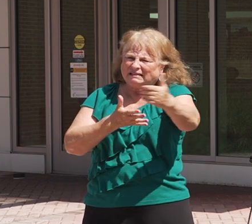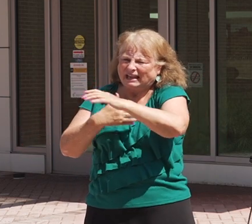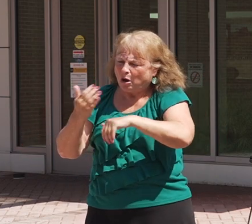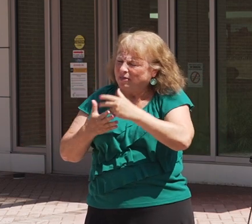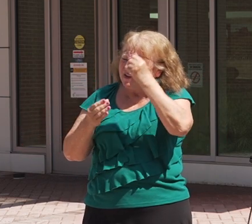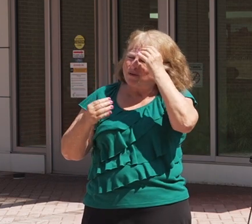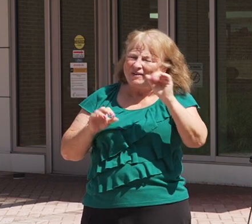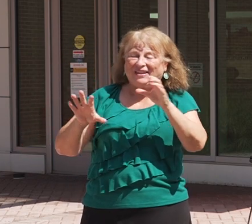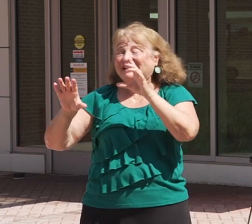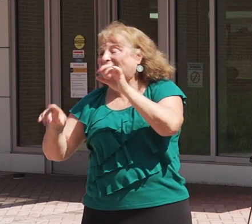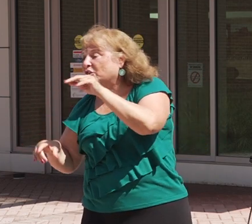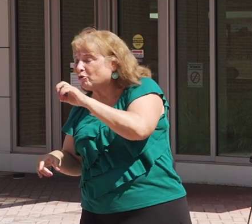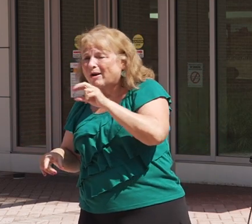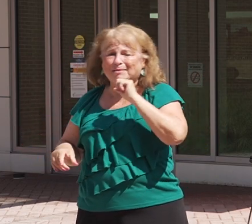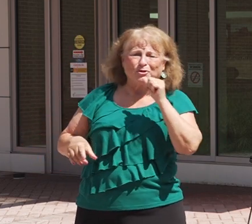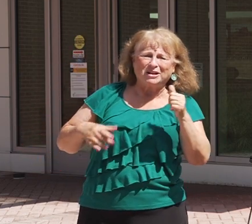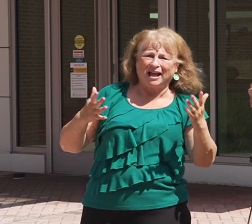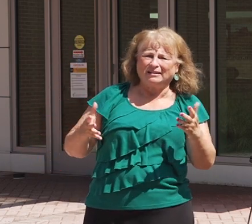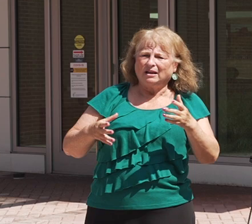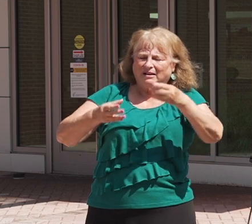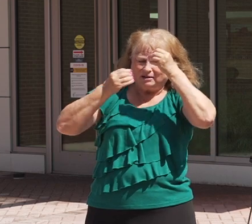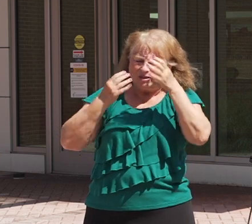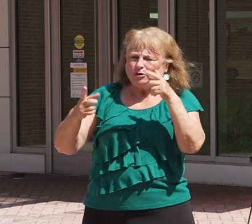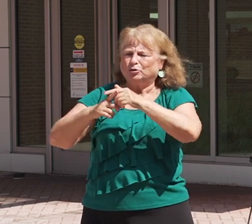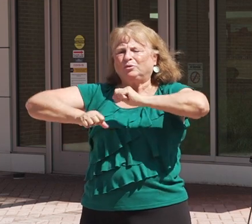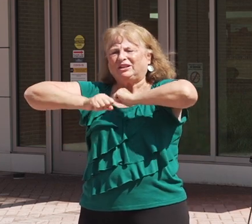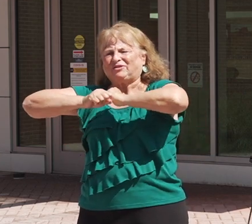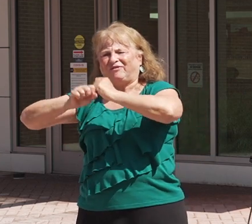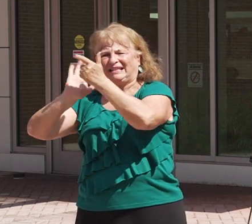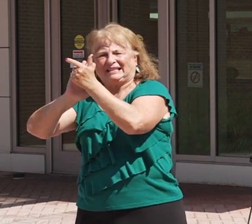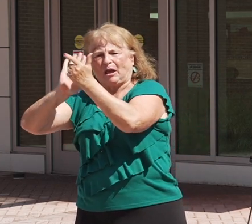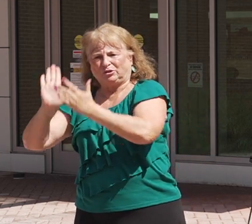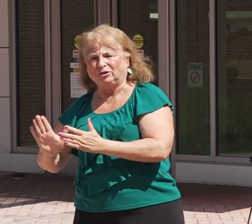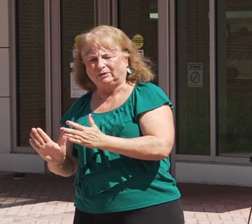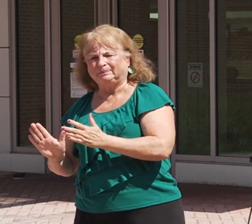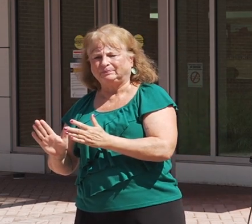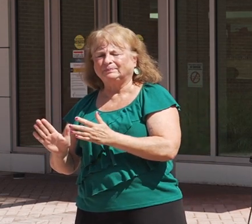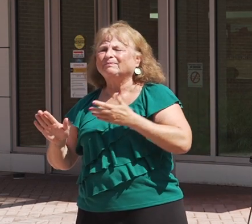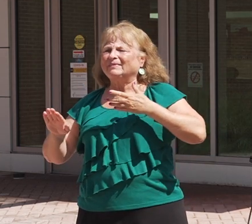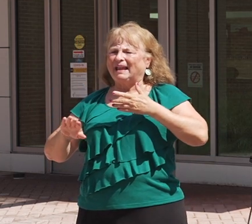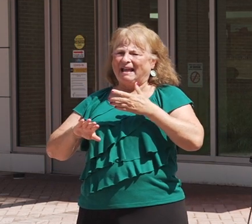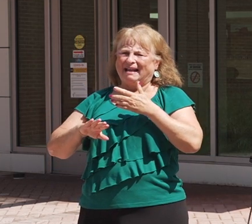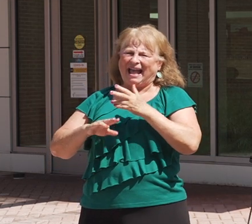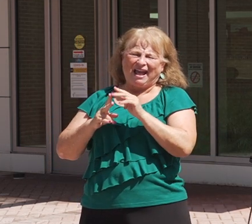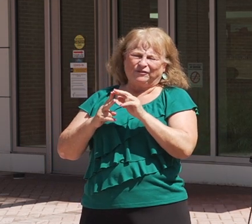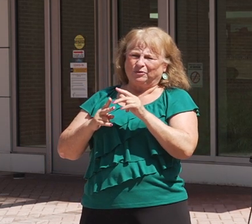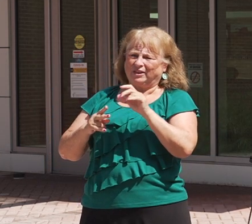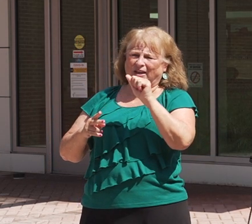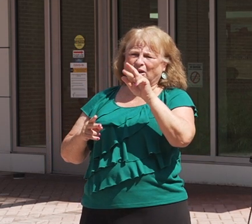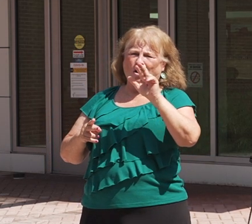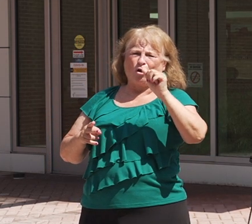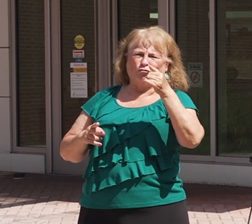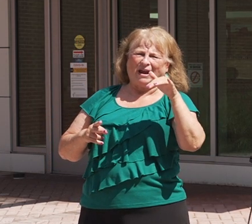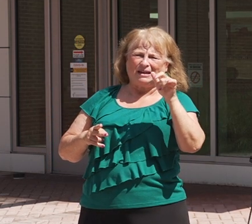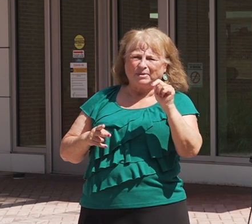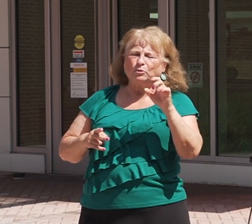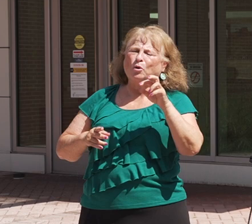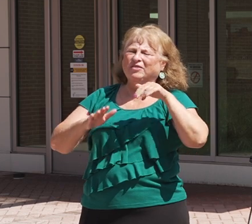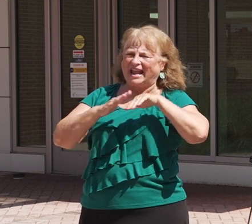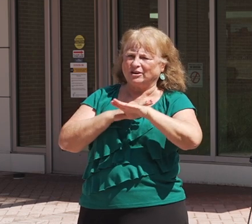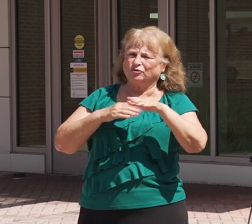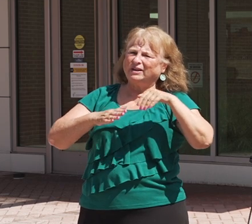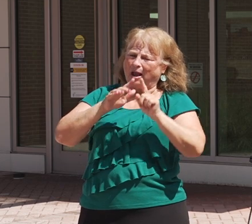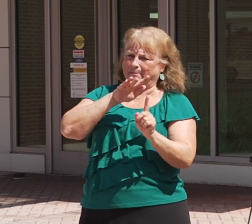about whether they did the crime or didn't do the crime out to their defense counsel after the either arraignment or entry of appearance in court. So